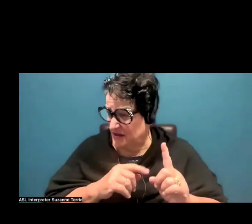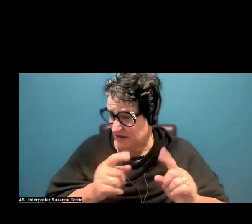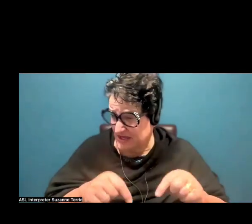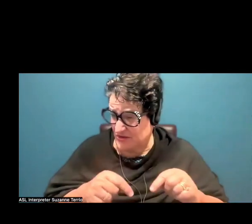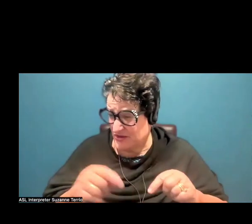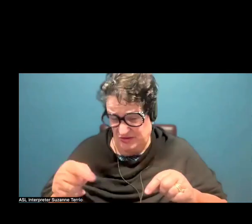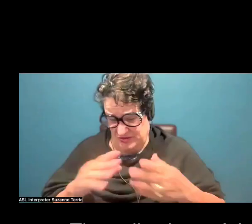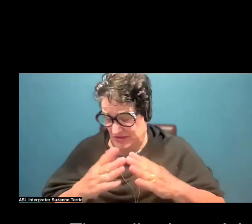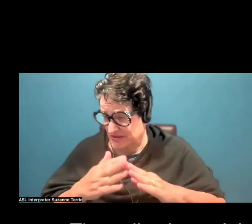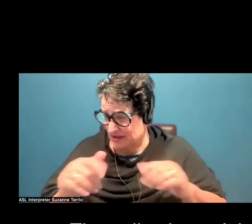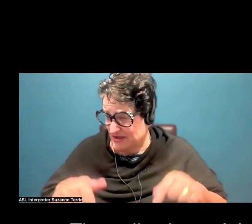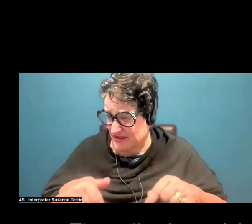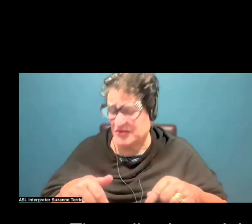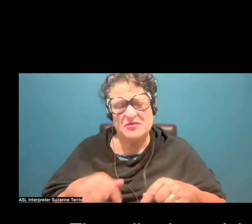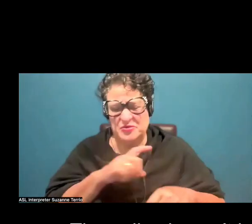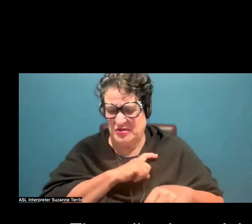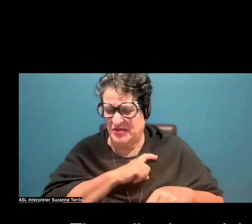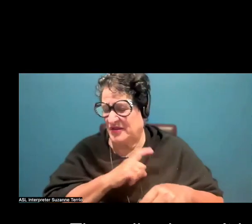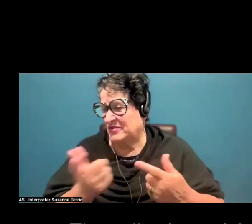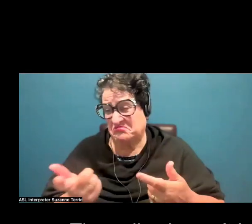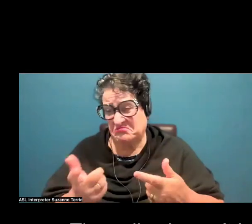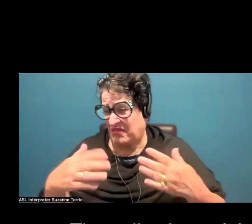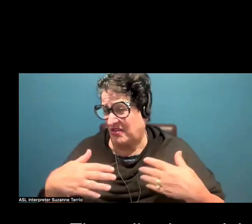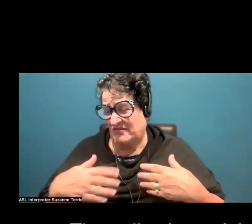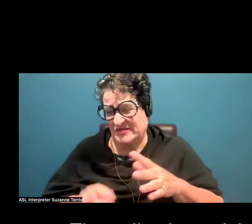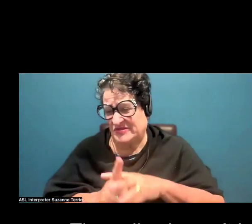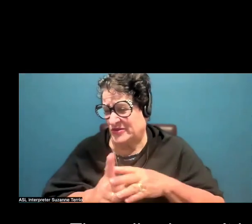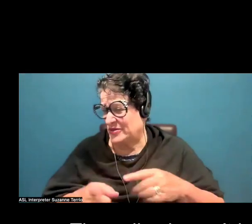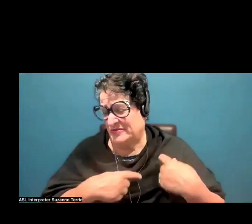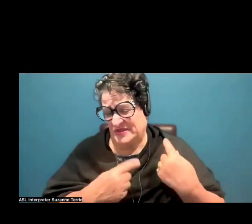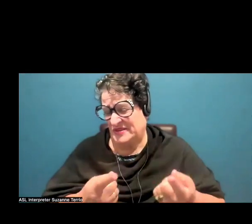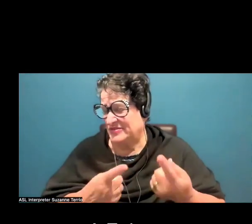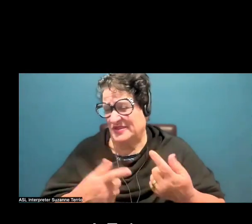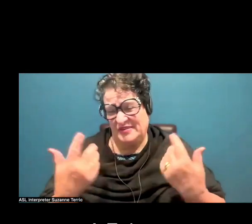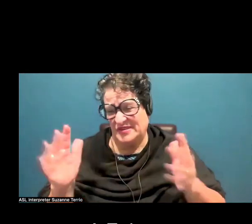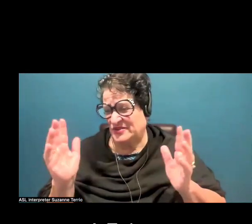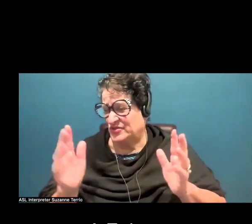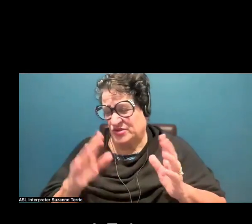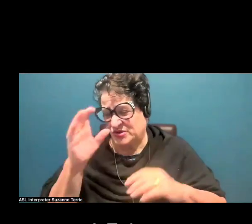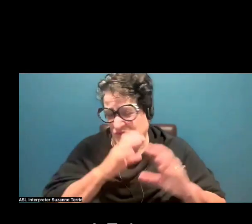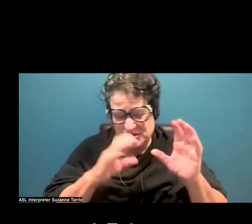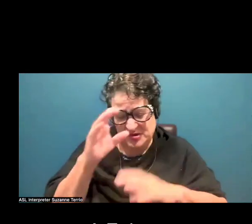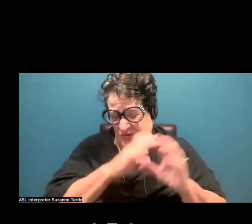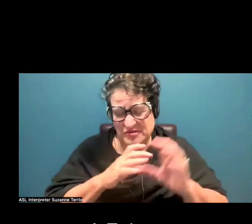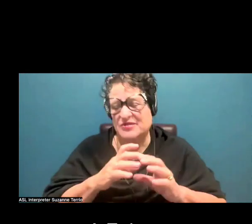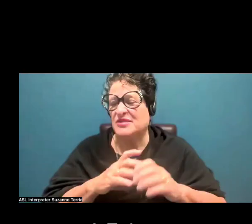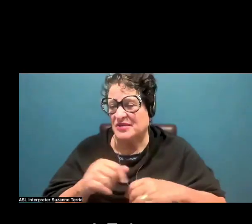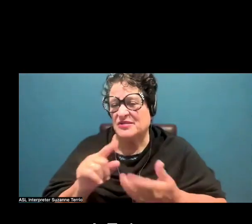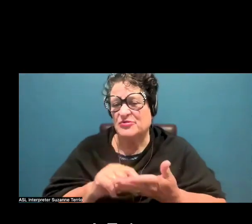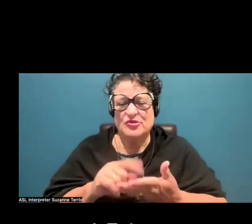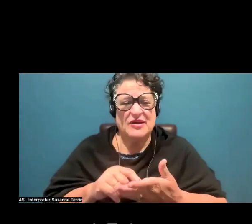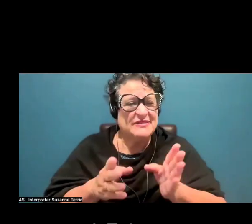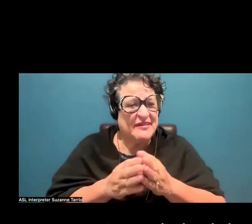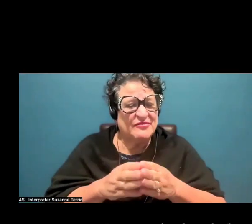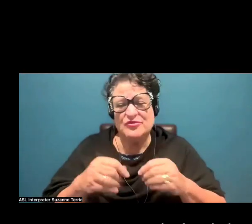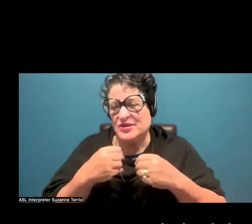Salt Cedar? The police haven't had much presence in town since they called off the search. A February press conference, the old sheriff working hard